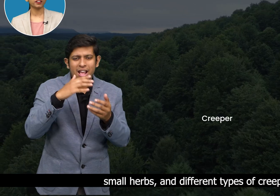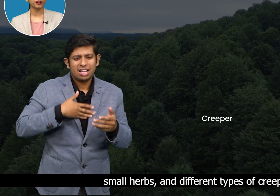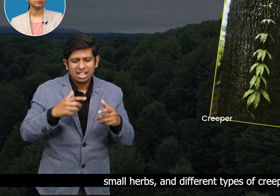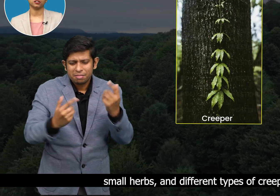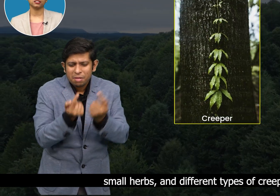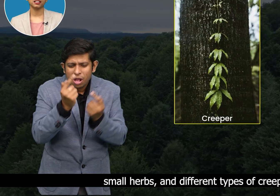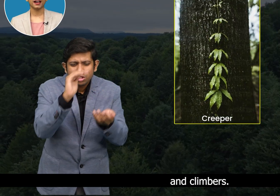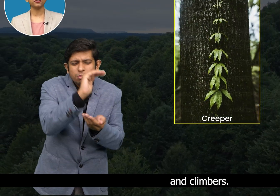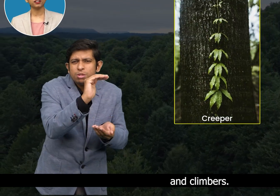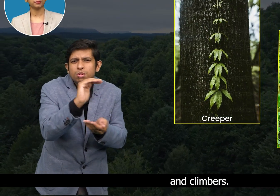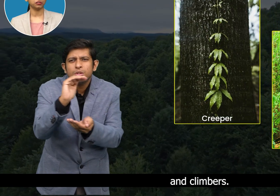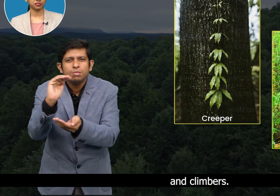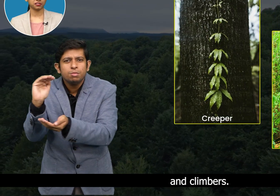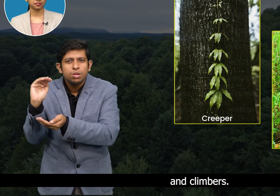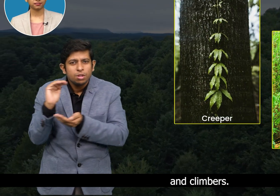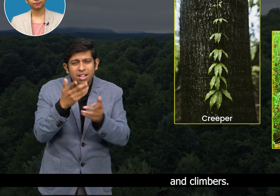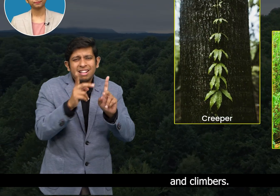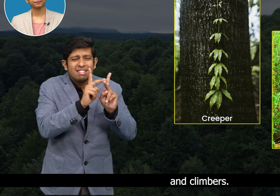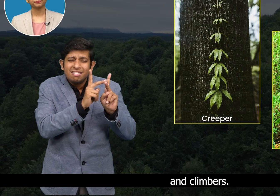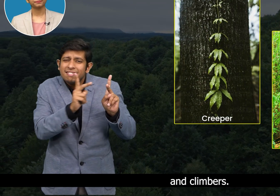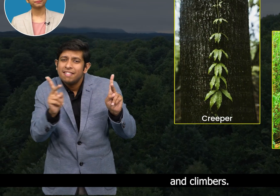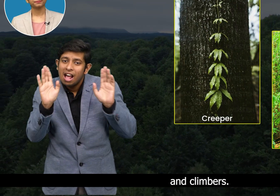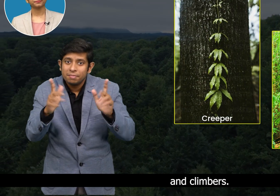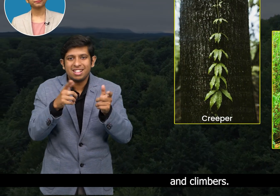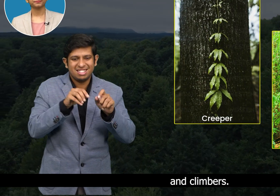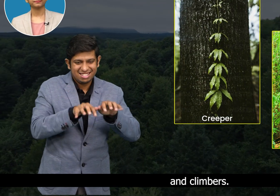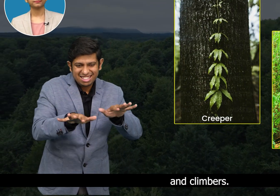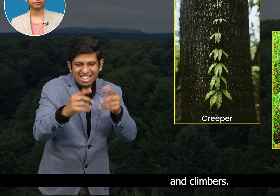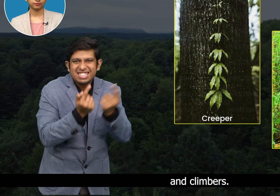types of creepers and climbers.